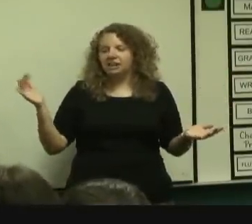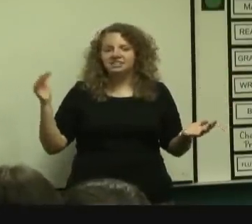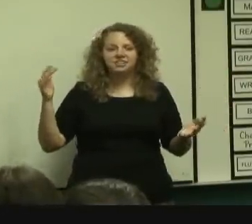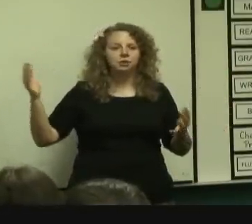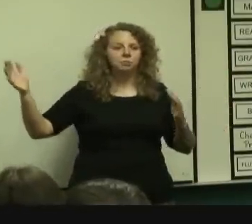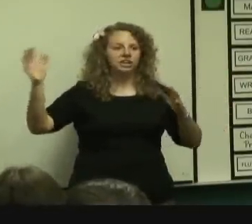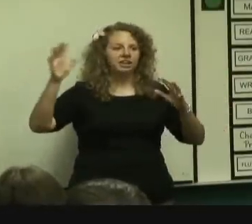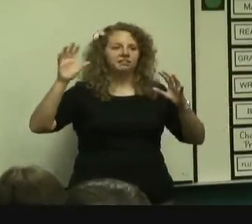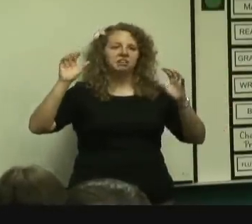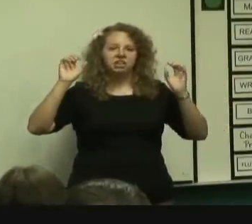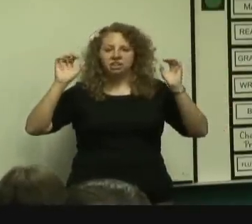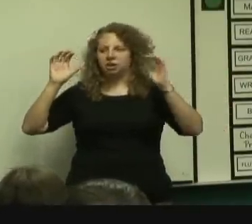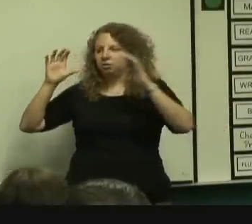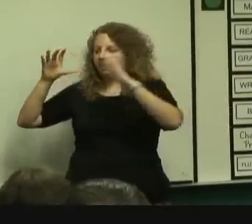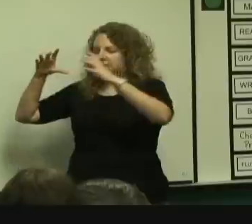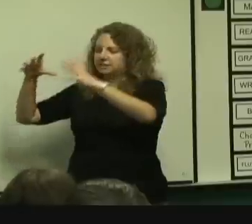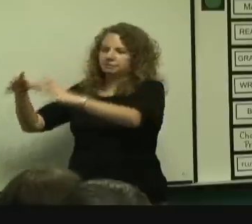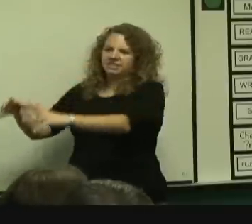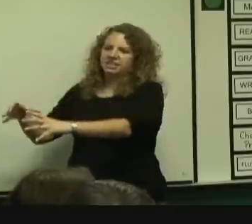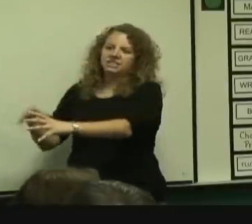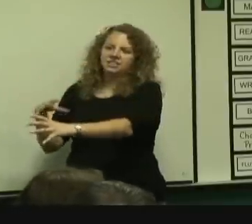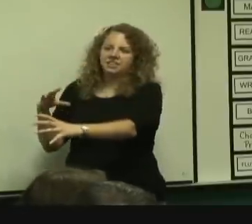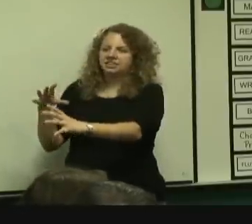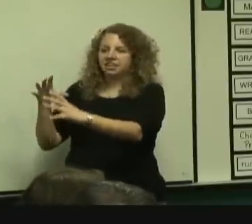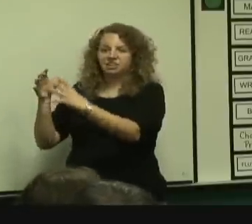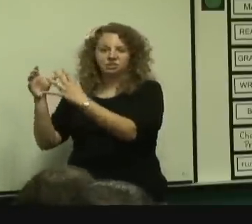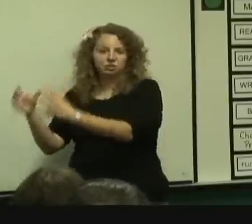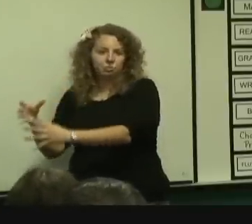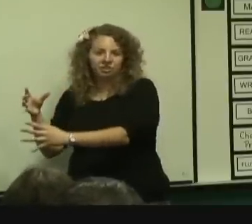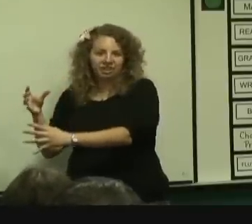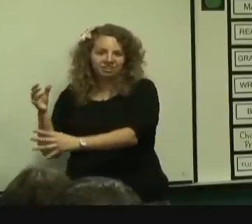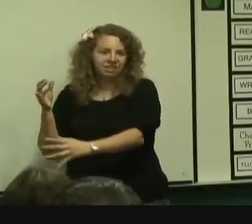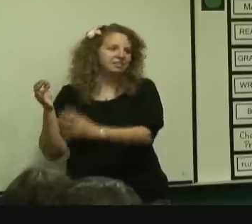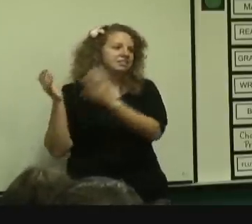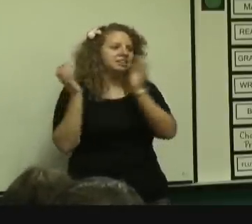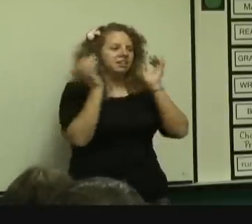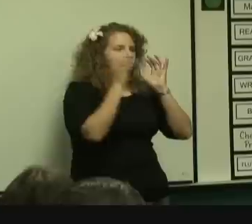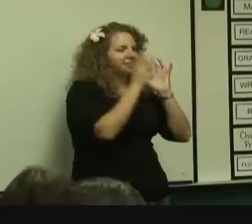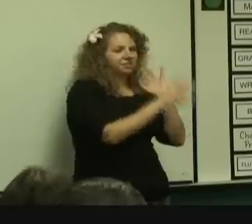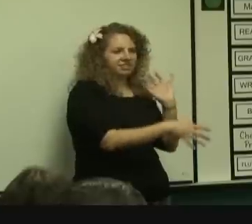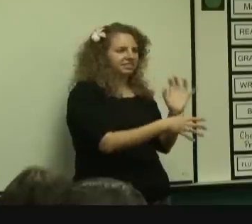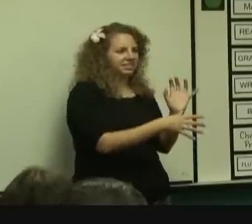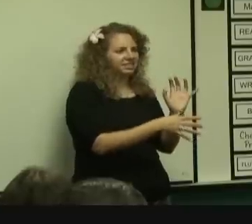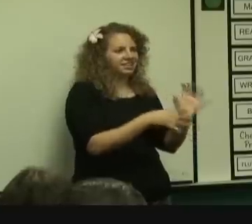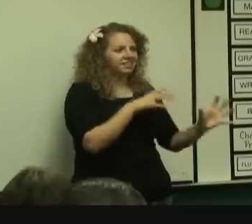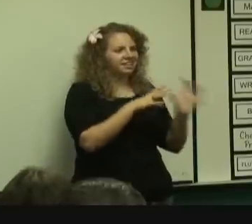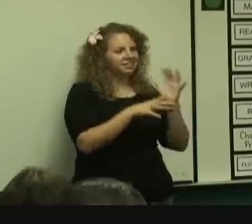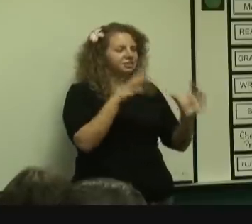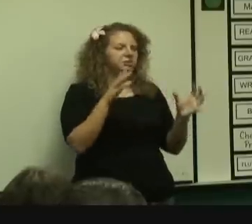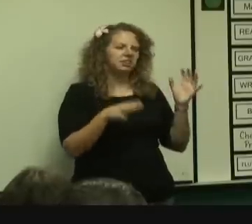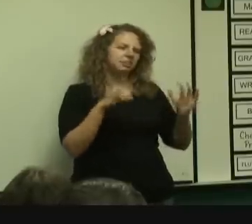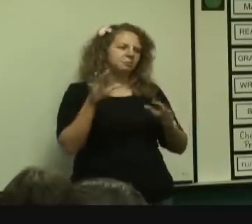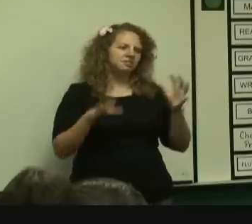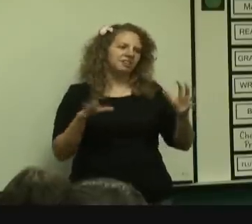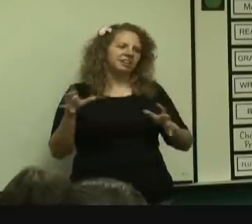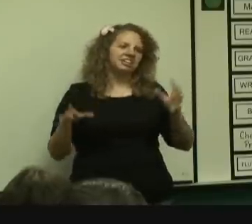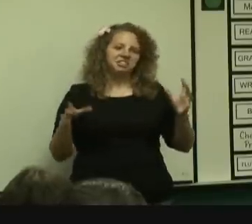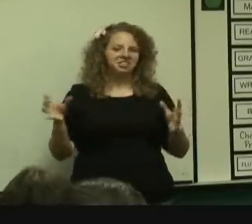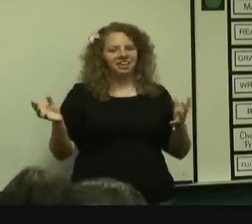U.S. and they'll bring in, you know, in some states then they sign a certain word like this, in other states they sign it like this, so you get a little bit of variation in